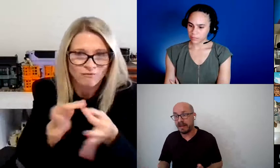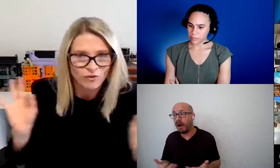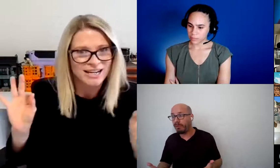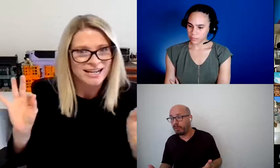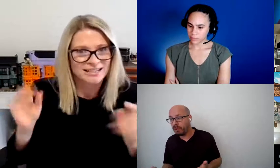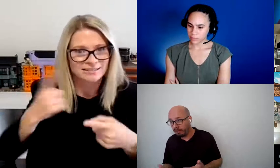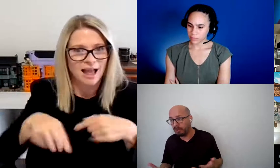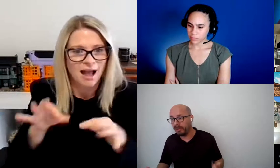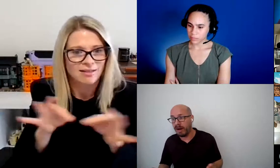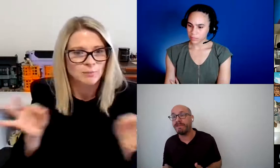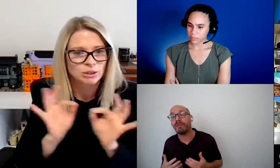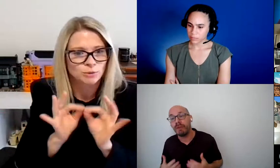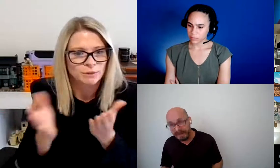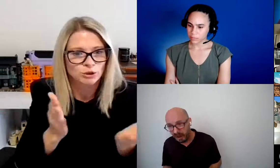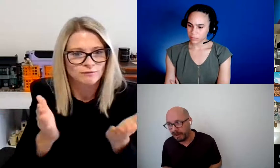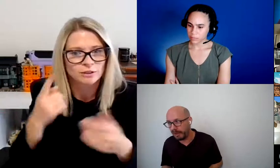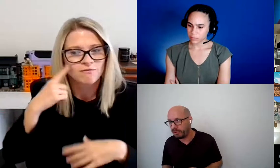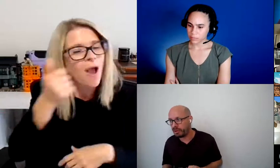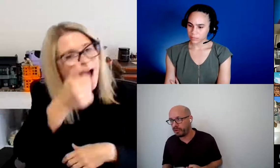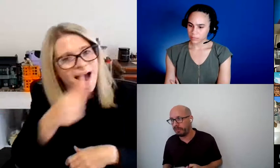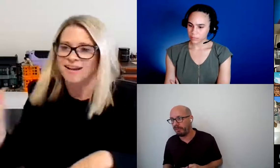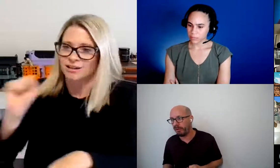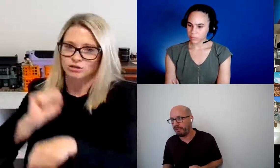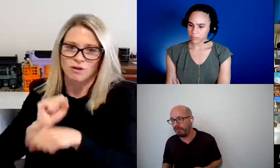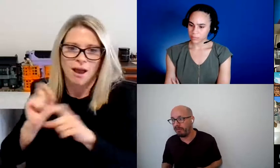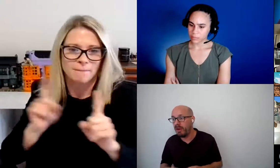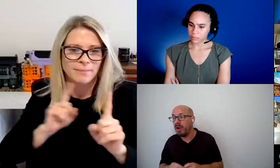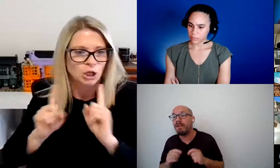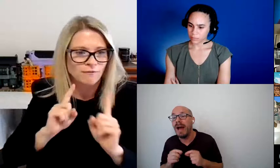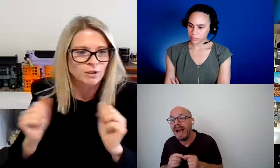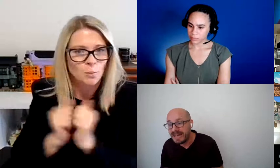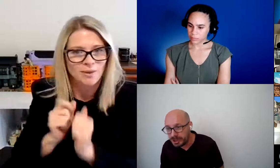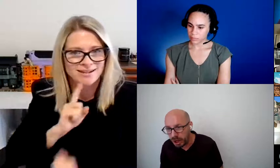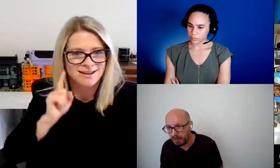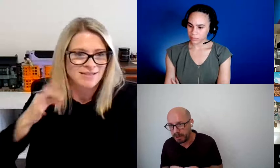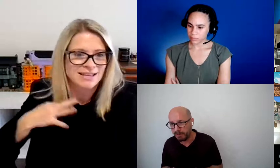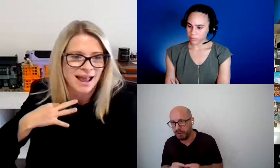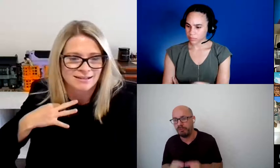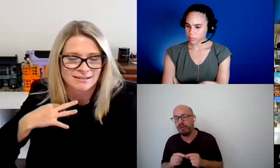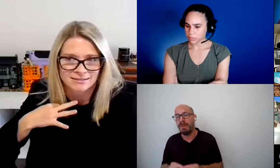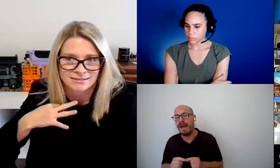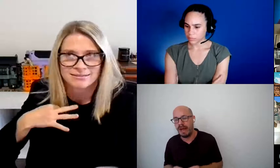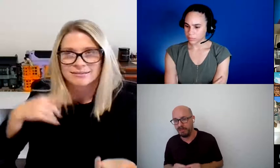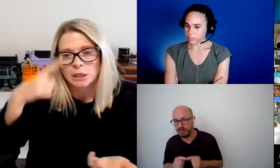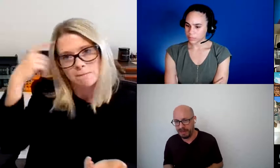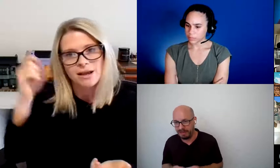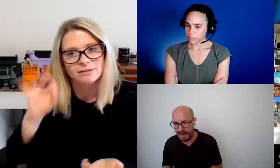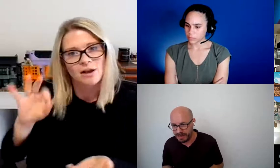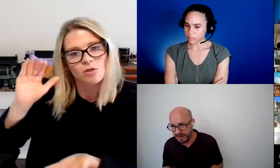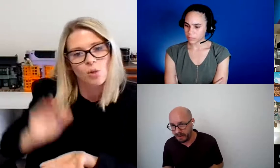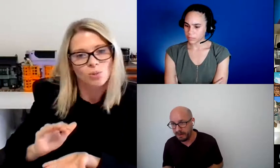that Convo does provide free sign language interpreting services services for any job interviews you may have with a Deaf candidate